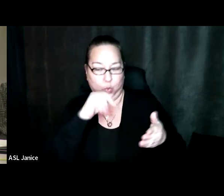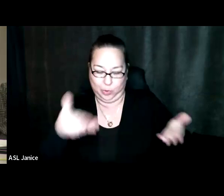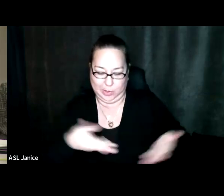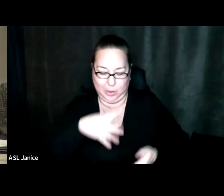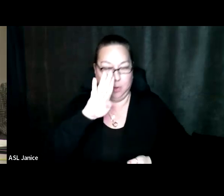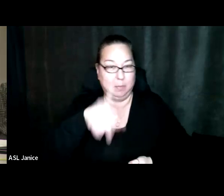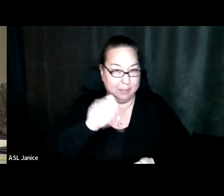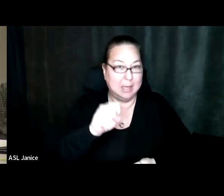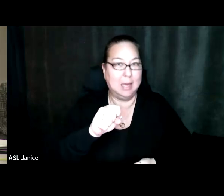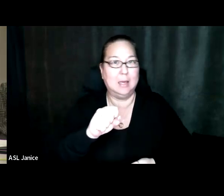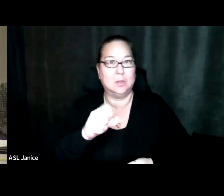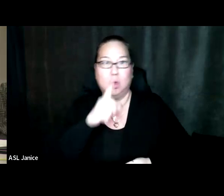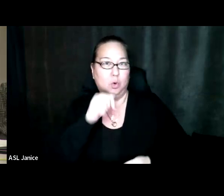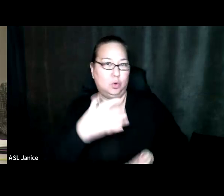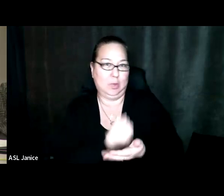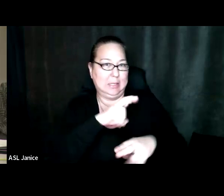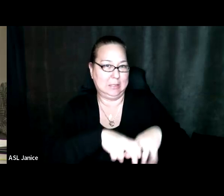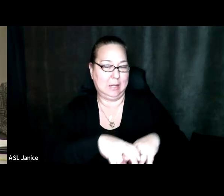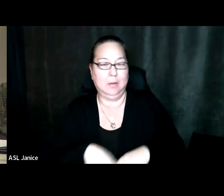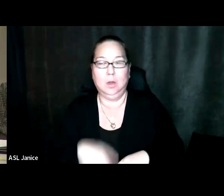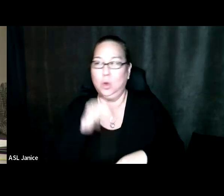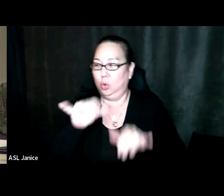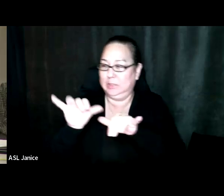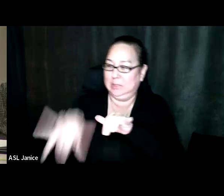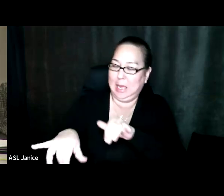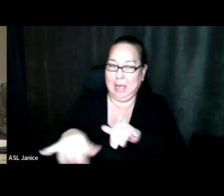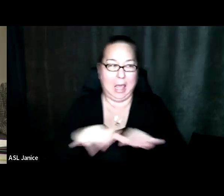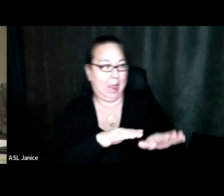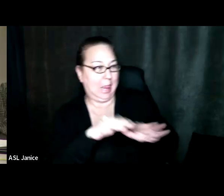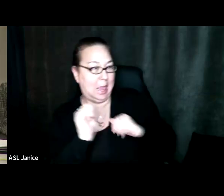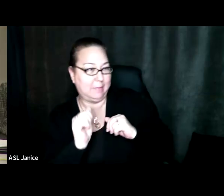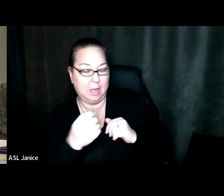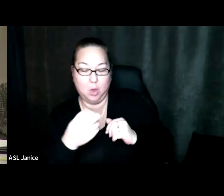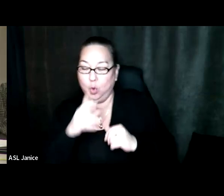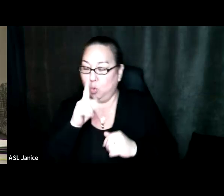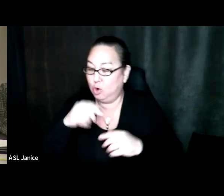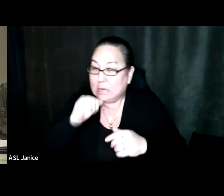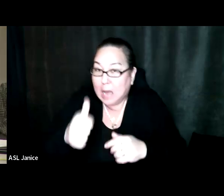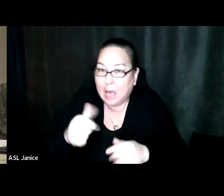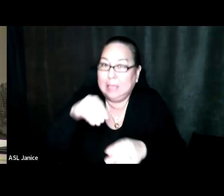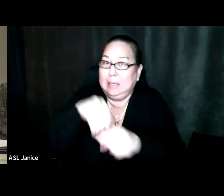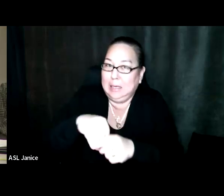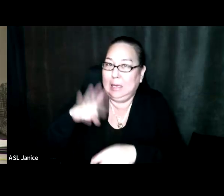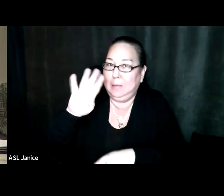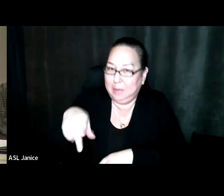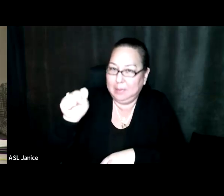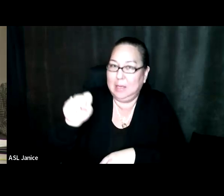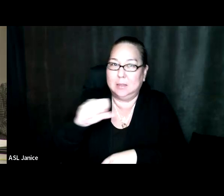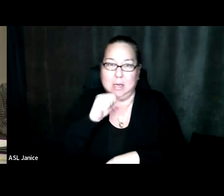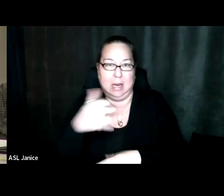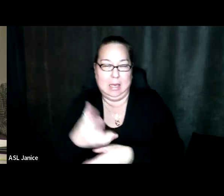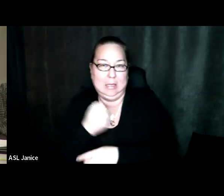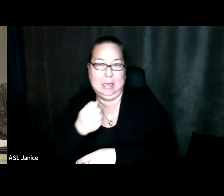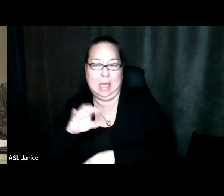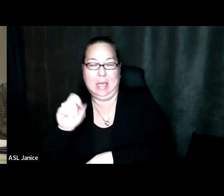seat, staying in the BPS, leaving the BPS. Students from not in the BPS that don't get an exam school seat, are they choosing